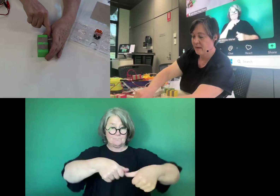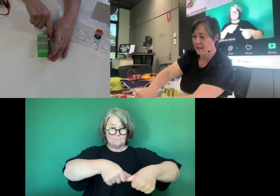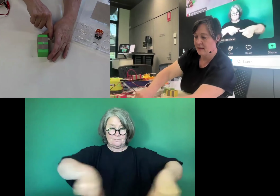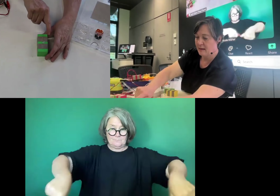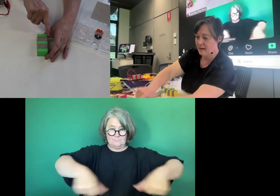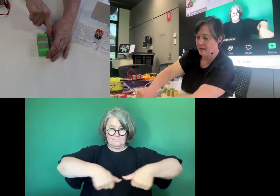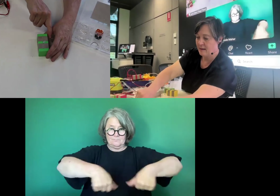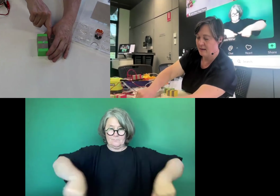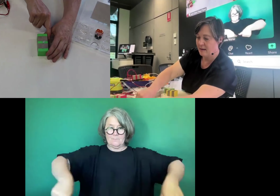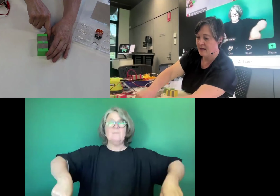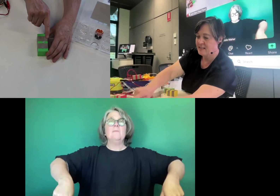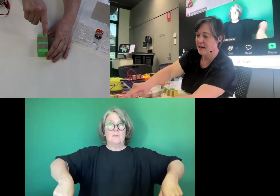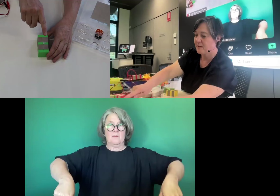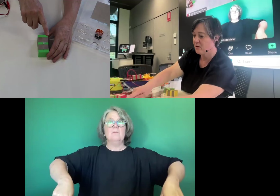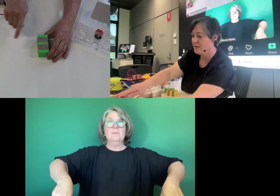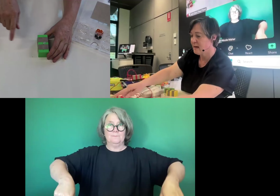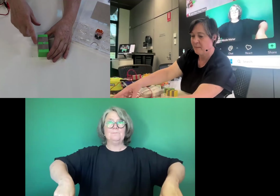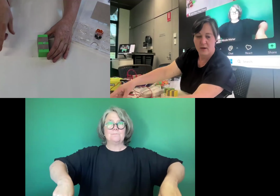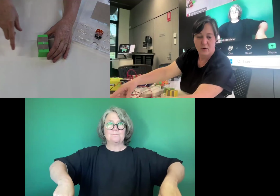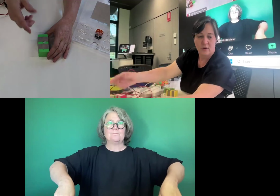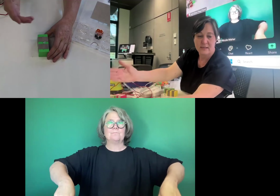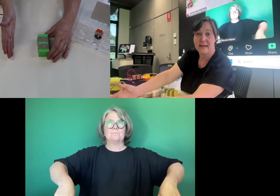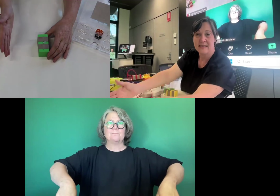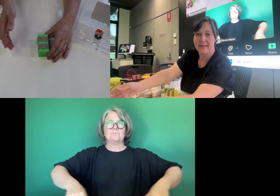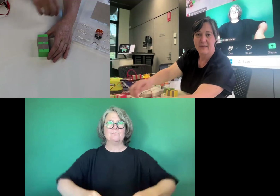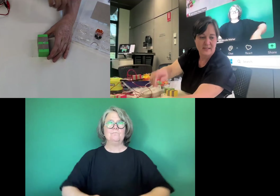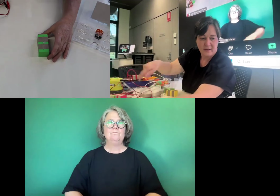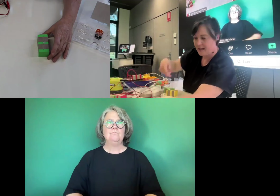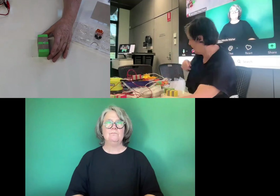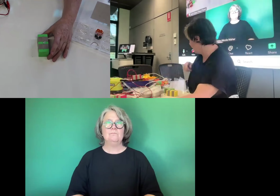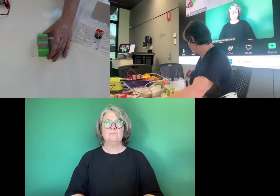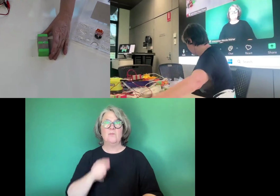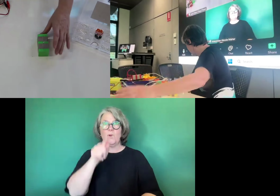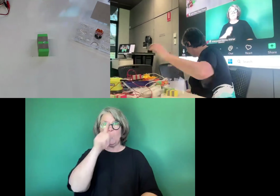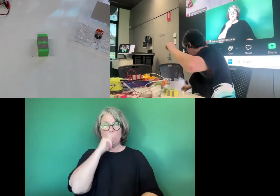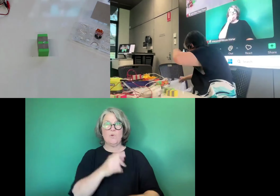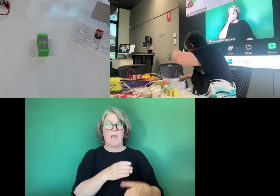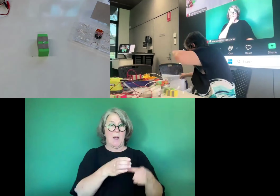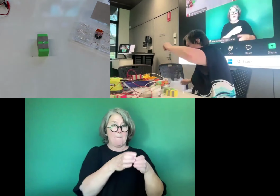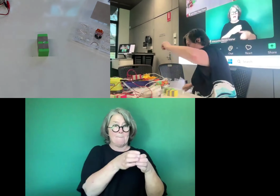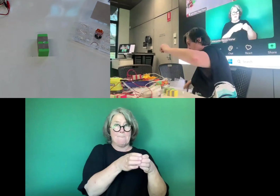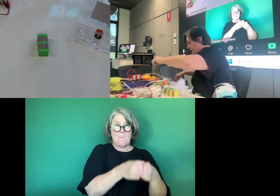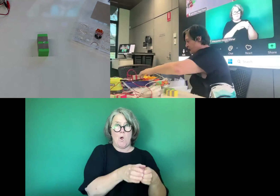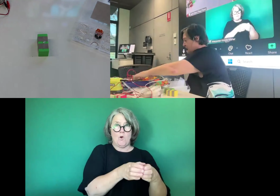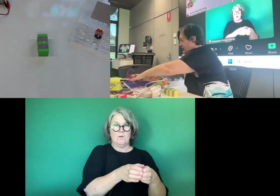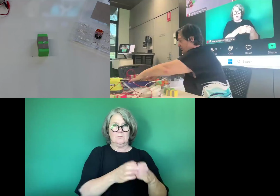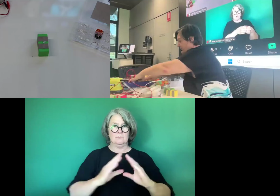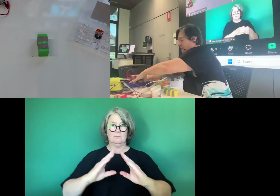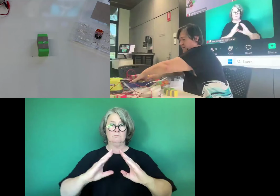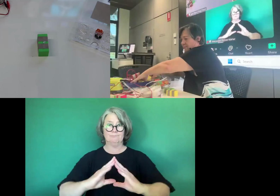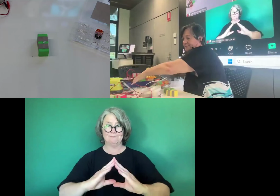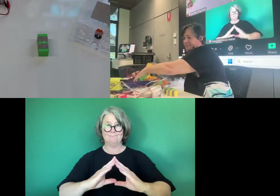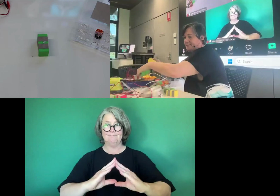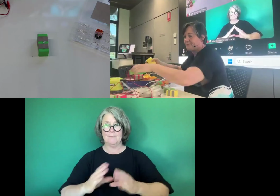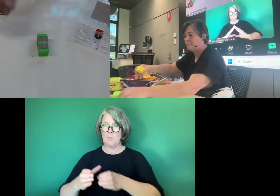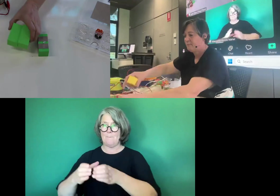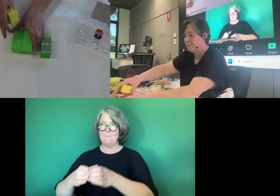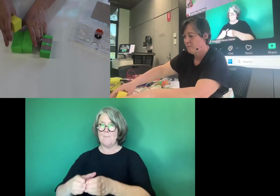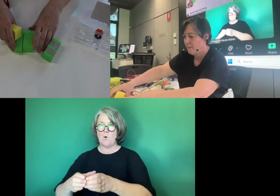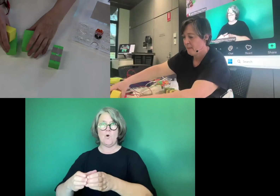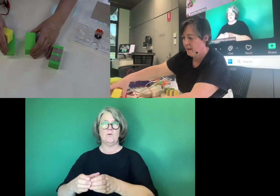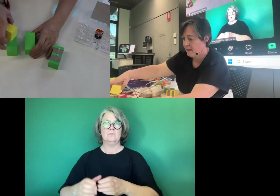a shape that goes up, across and down the other side, I'm going, have I got enough blocks?